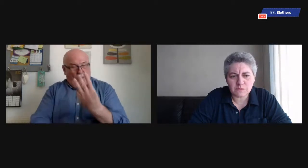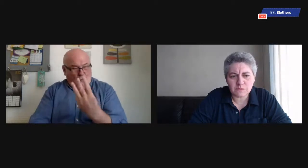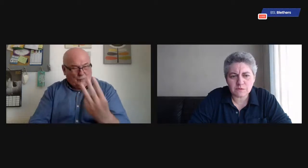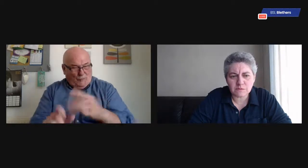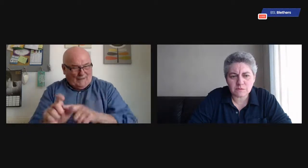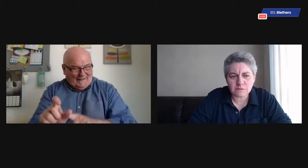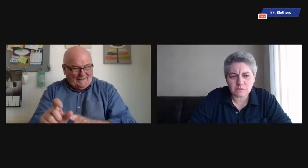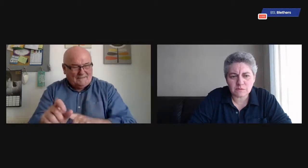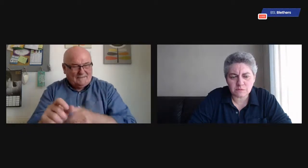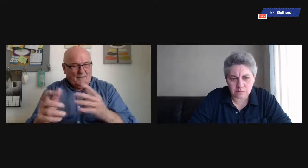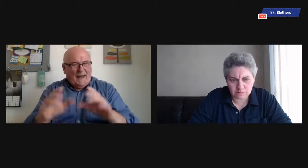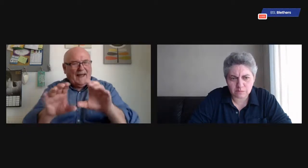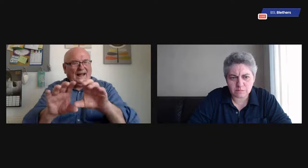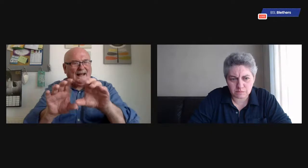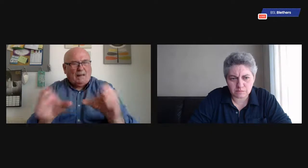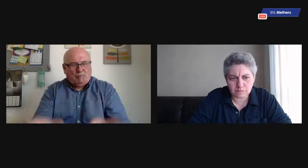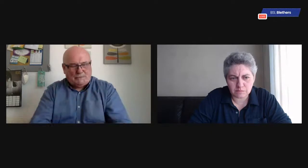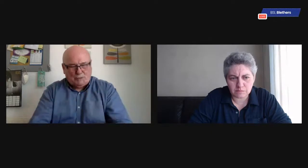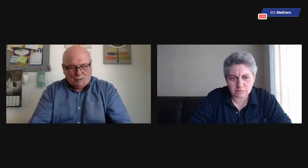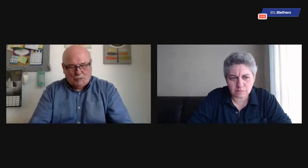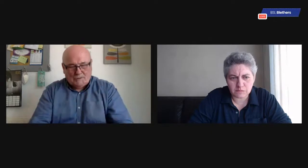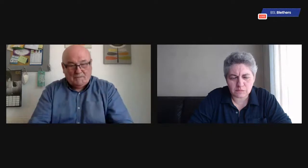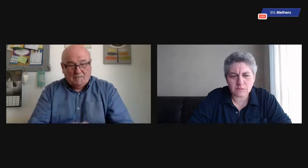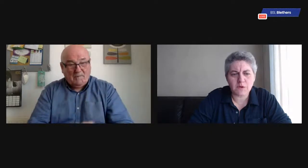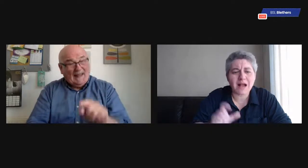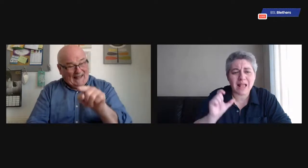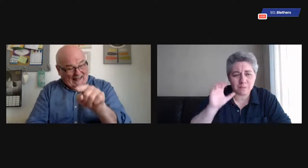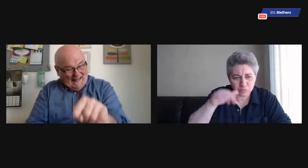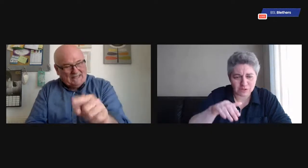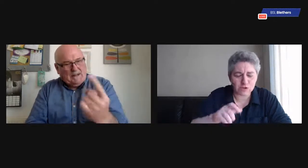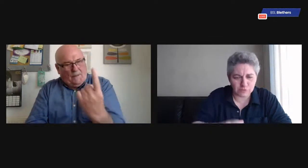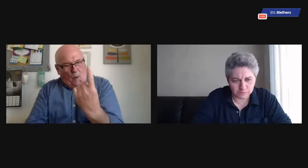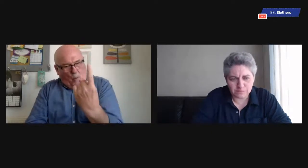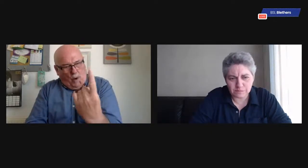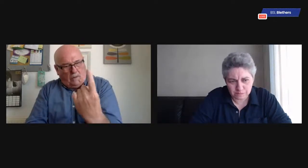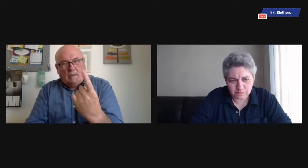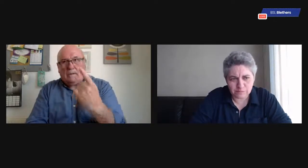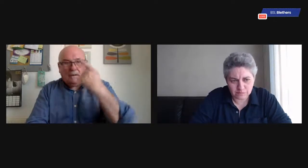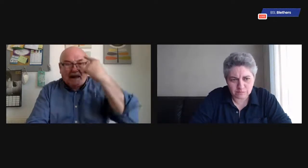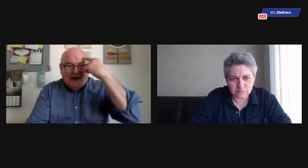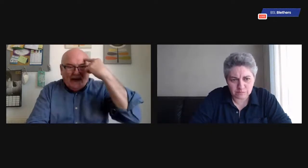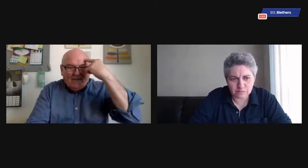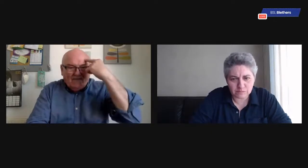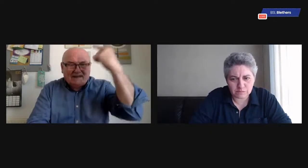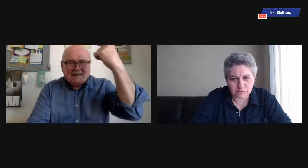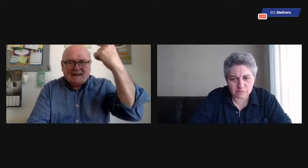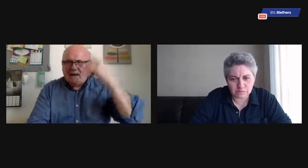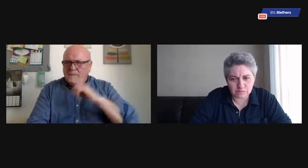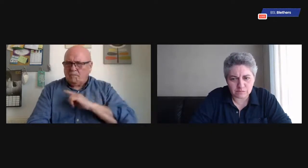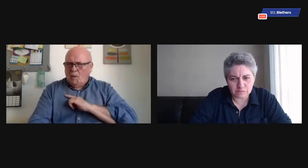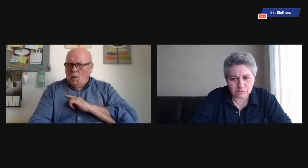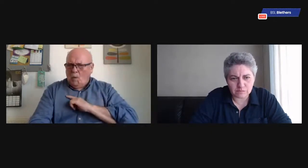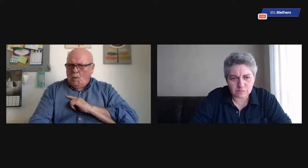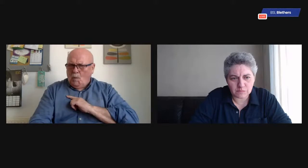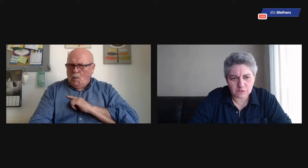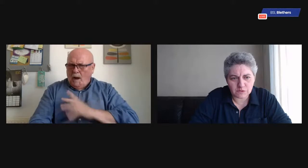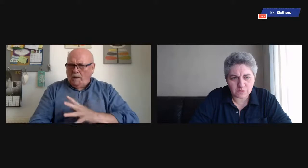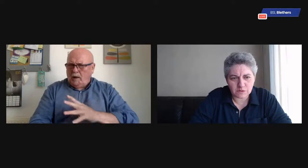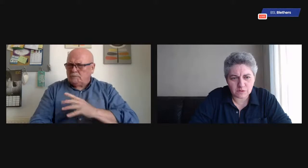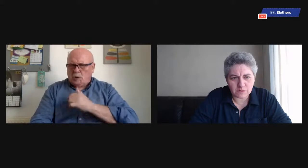it was the language that was used. And that was not any interpreter's fault or anything like that. It was the language. So that was an example.